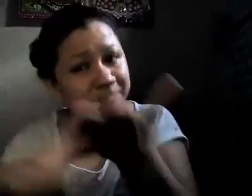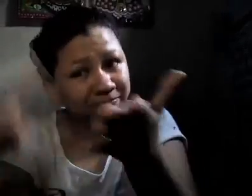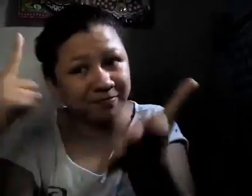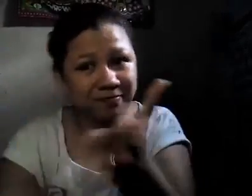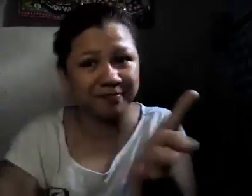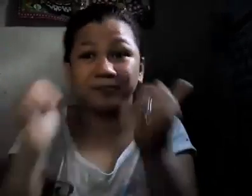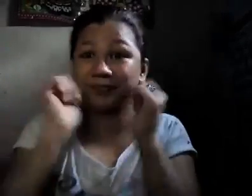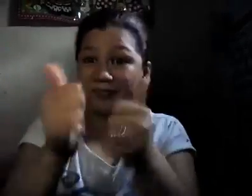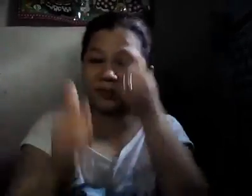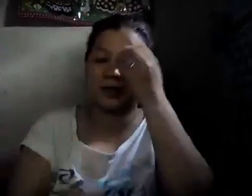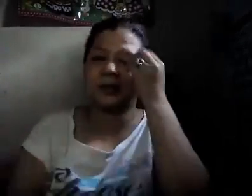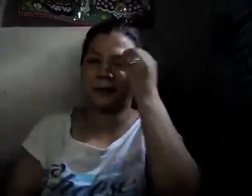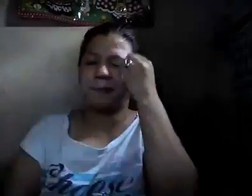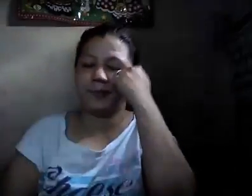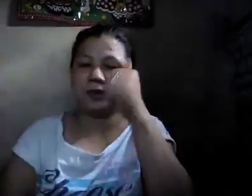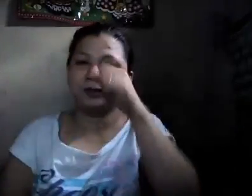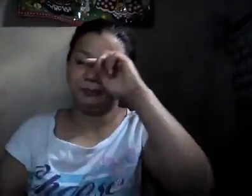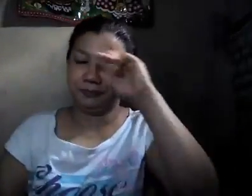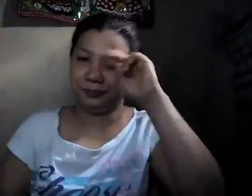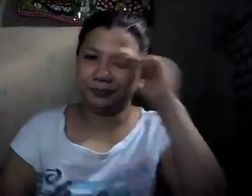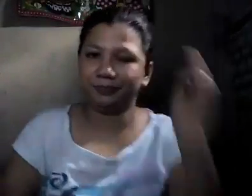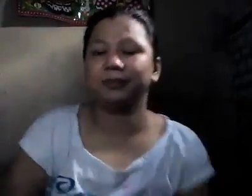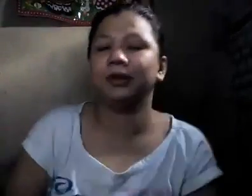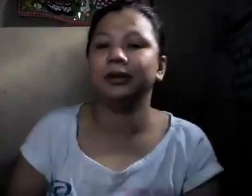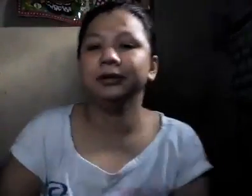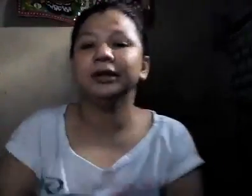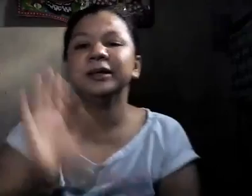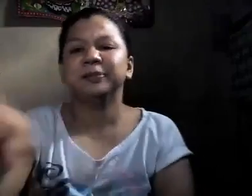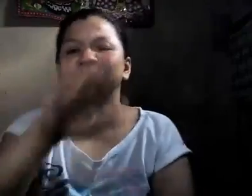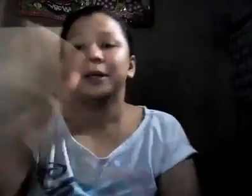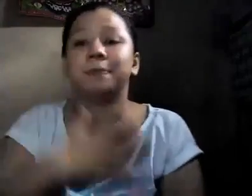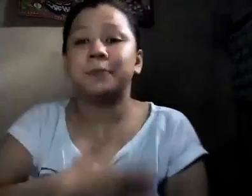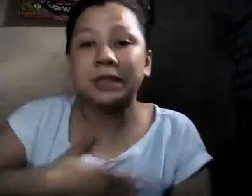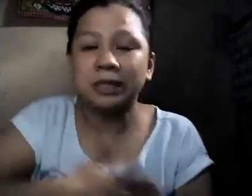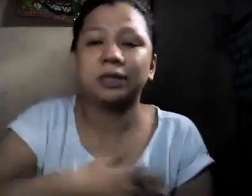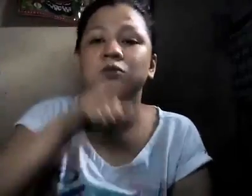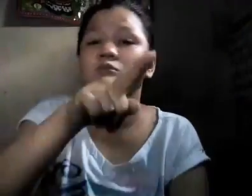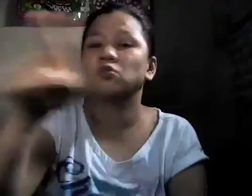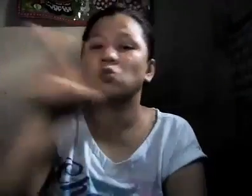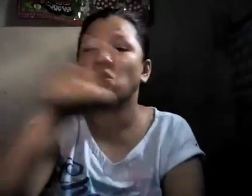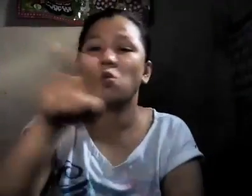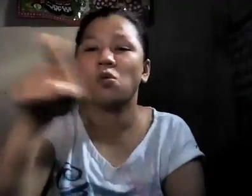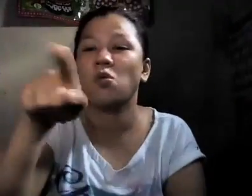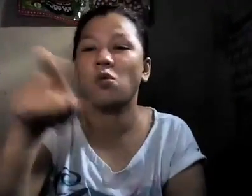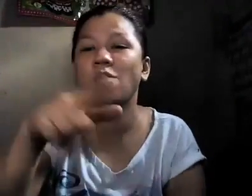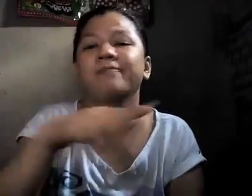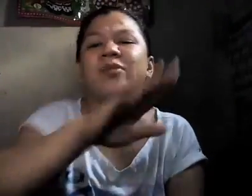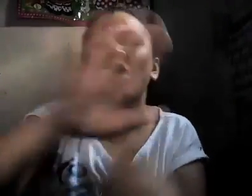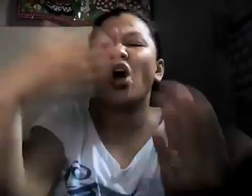Try new Monte po to! Time for lunch boxing! Sa left corner, ang nakasanayang yogurt